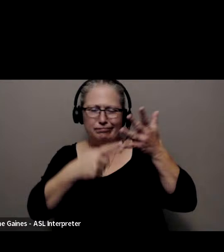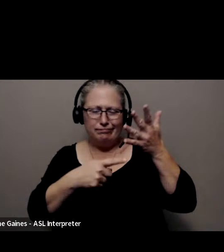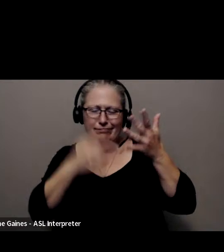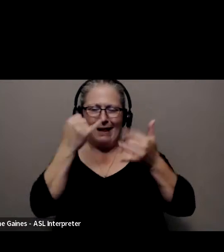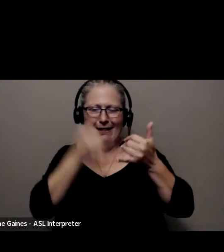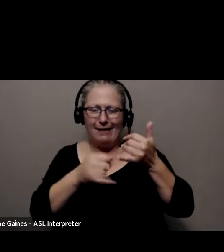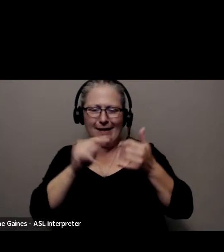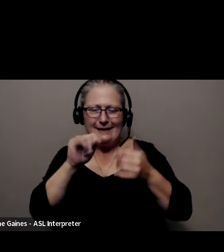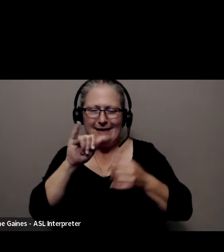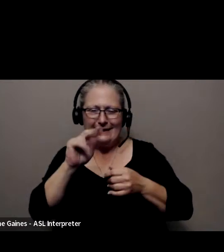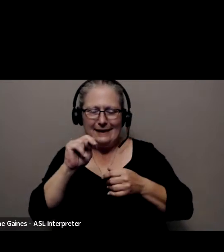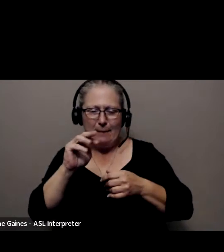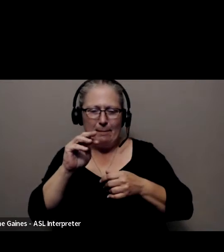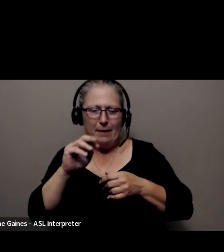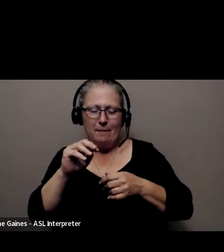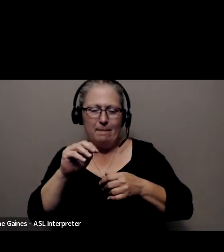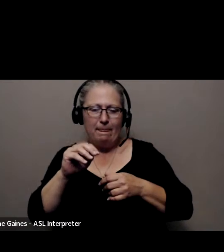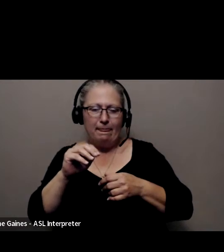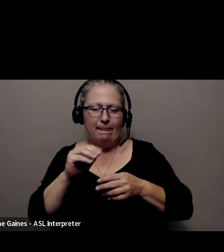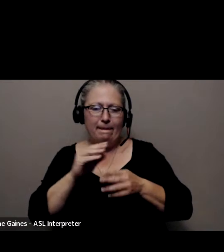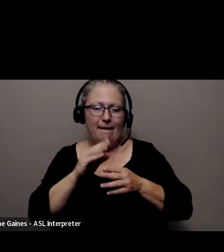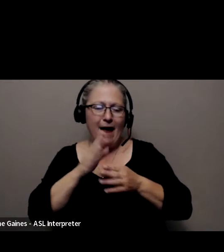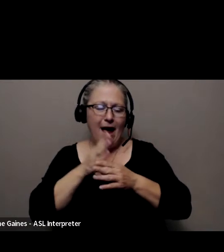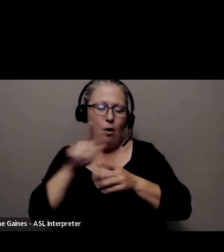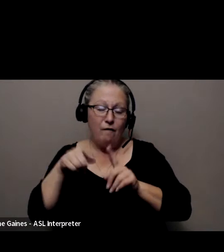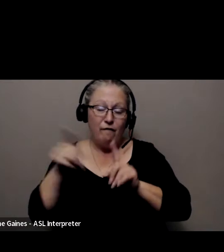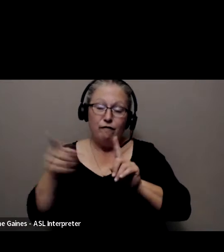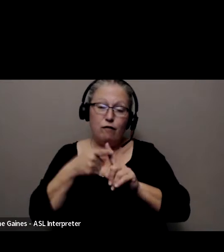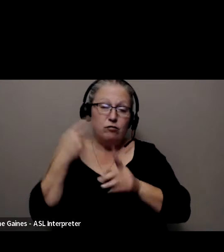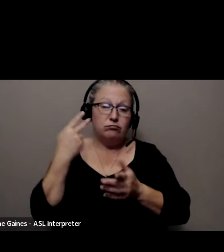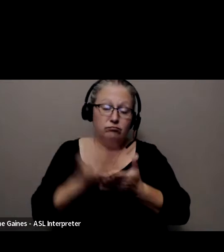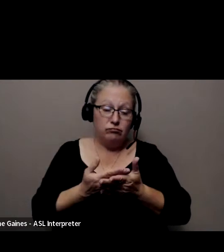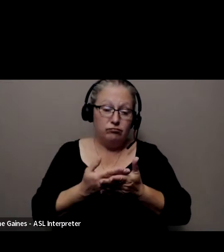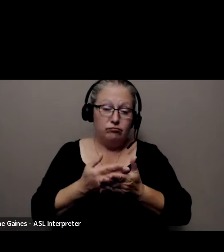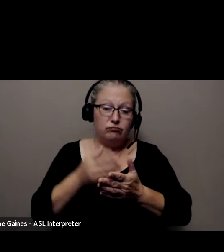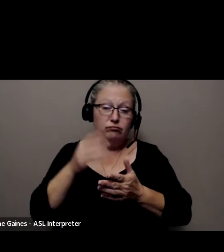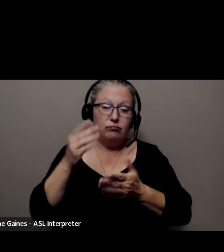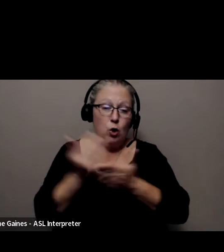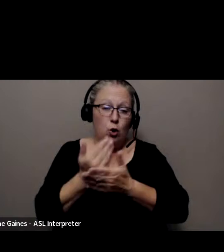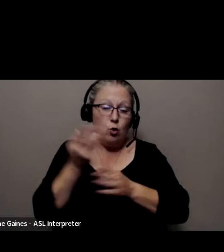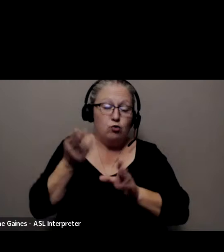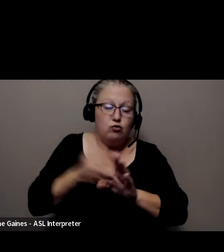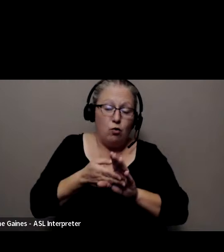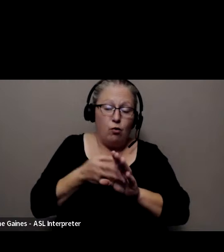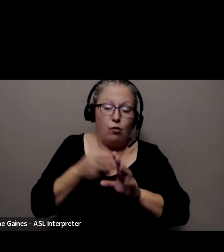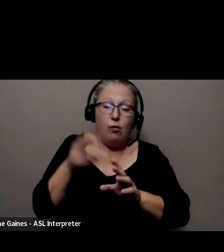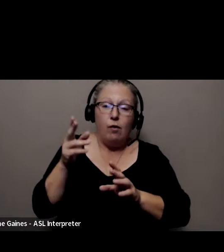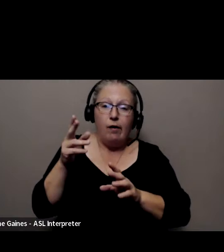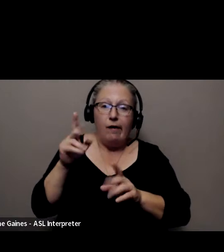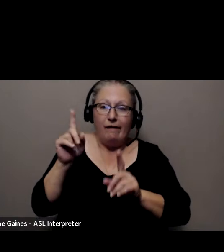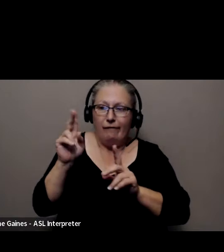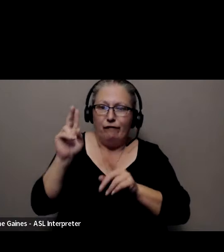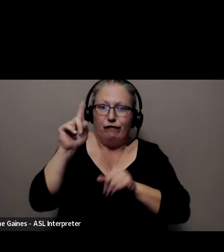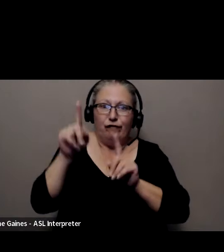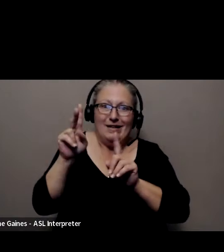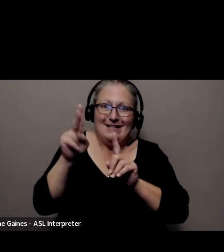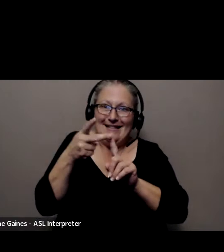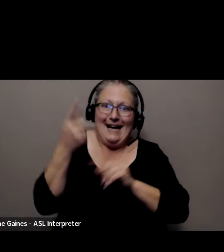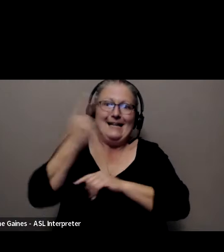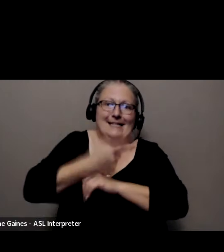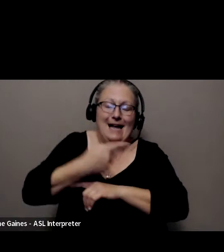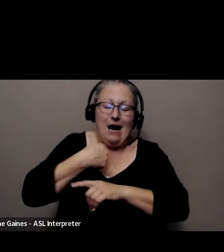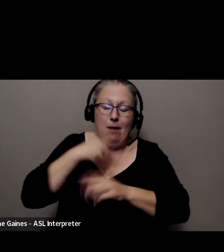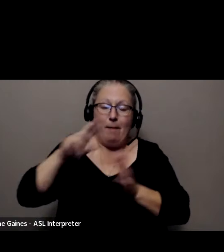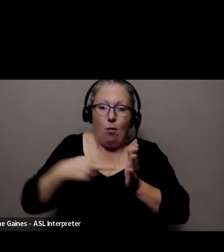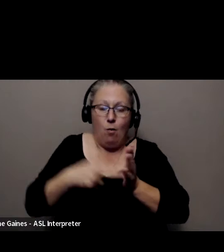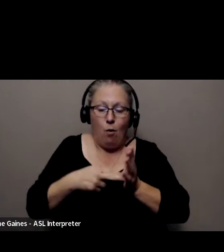Doyle. Because after getting, when I first got here, a newcomer task force report dropped in my lap on like day 2 of my role, I